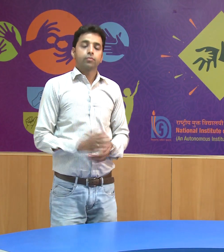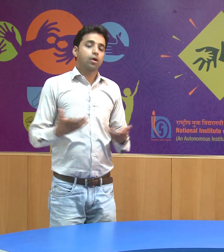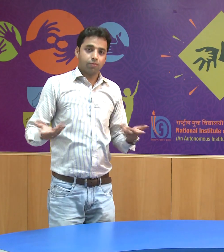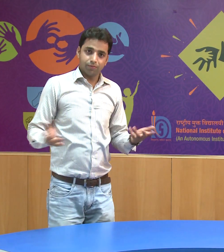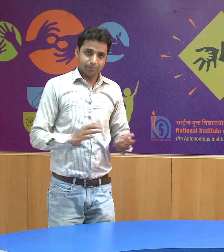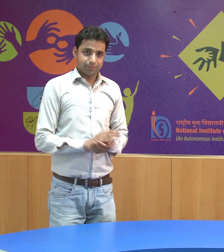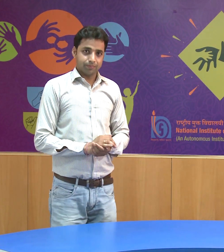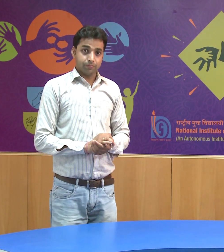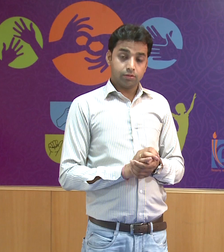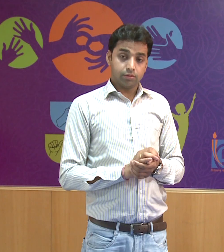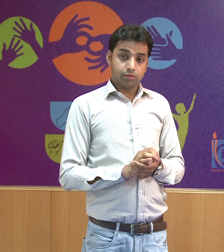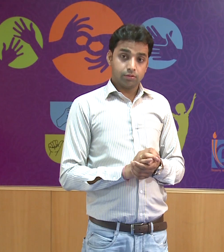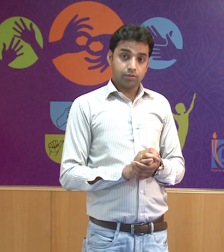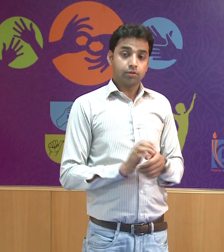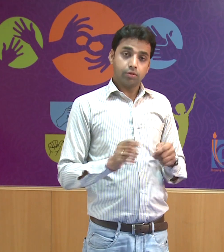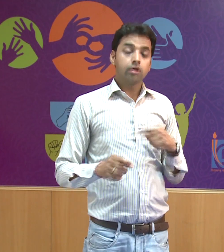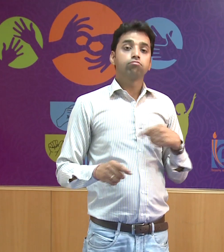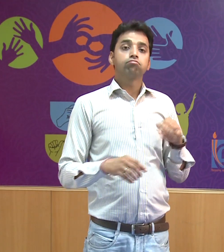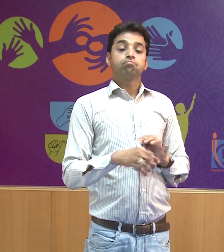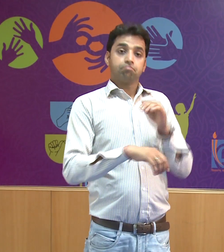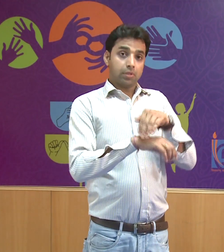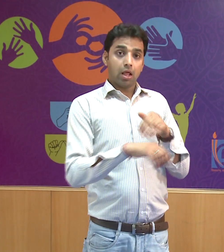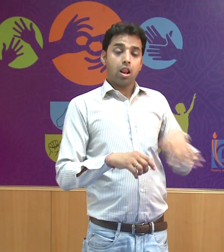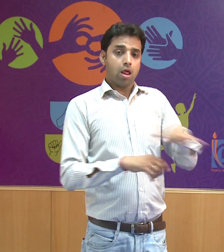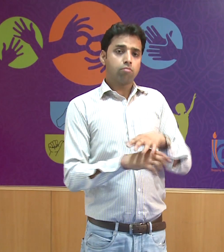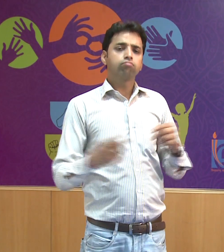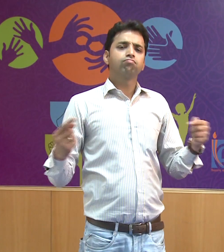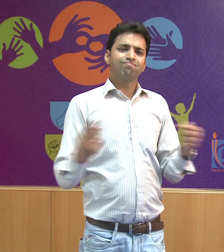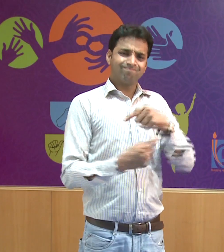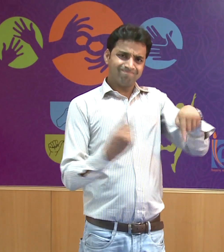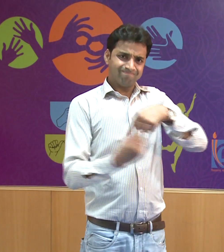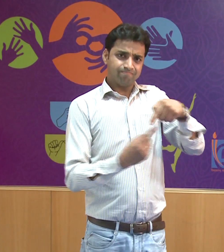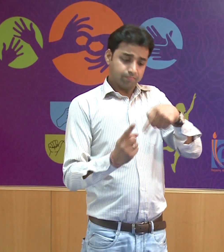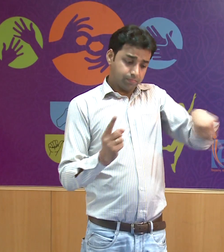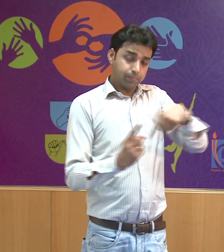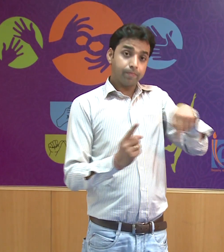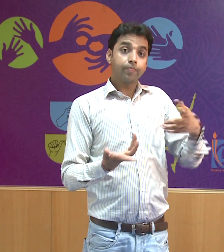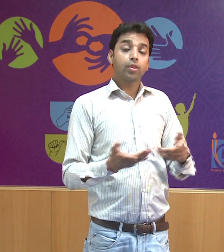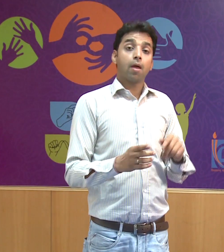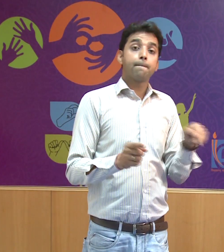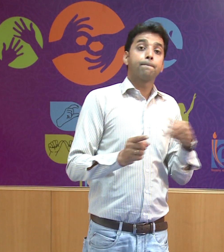However, this led the controversy between the Adlingans